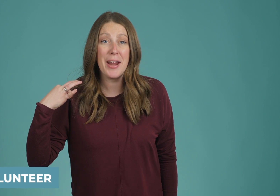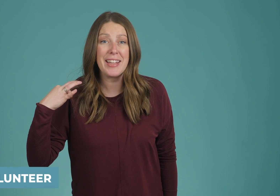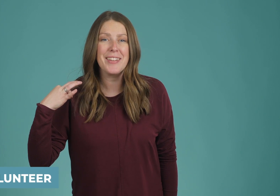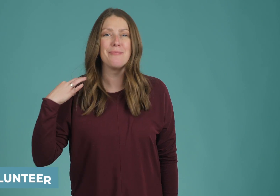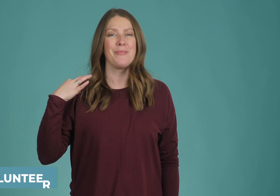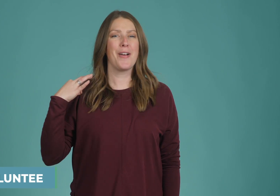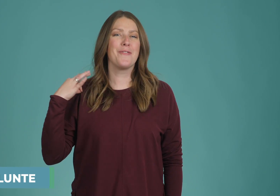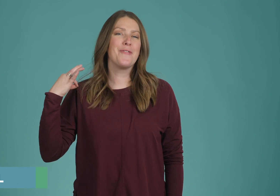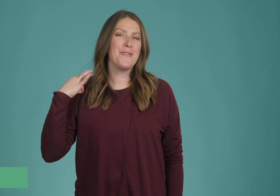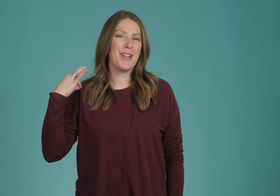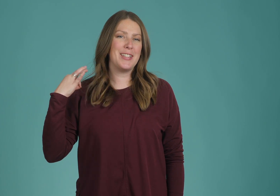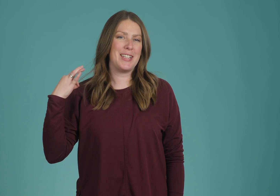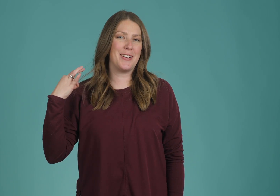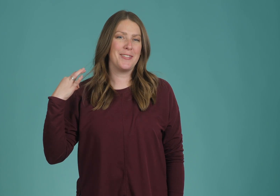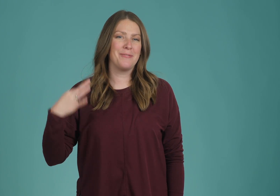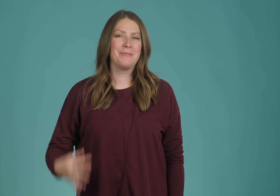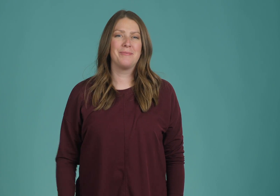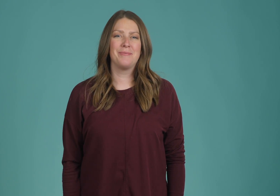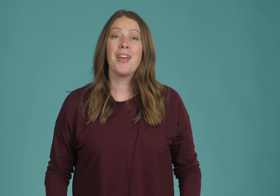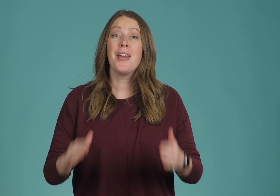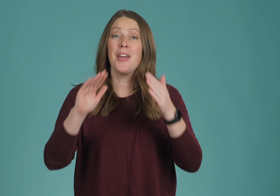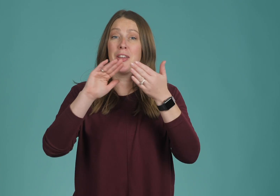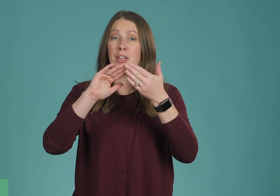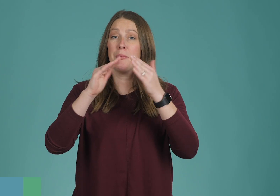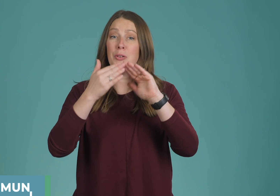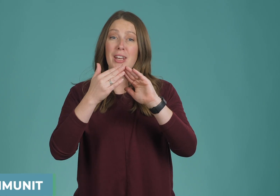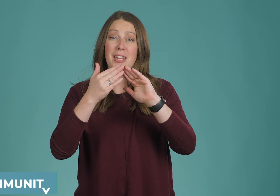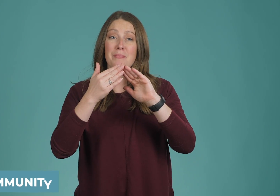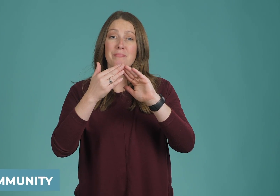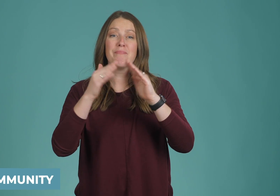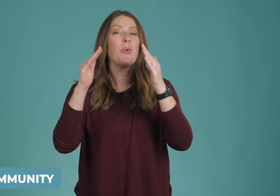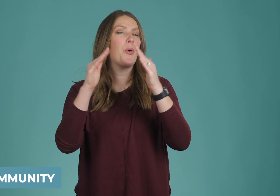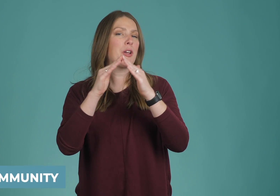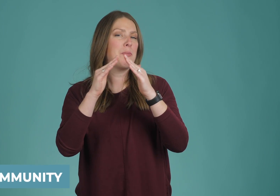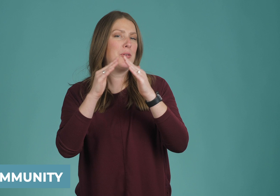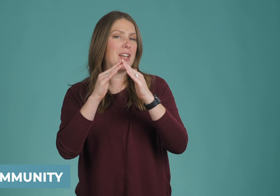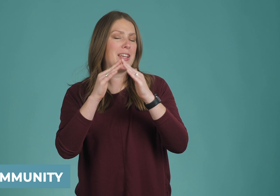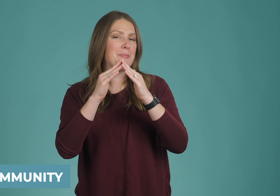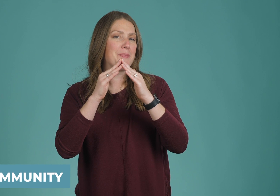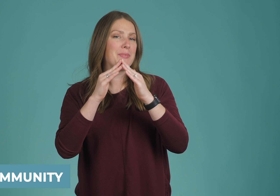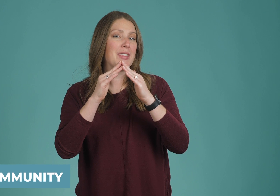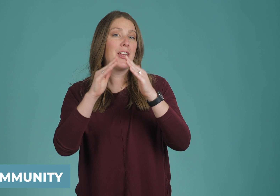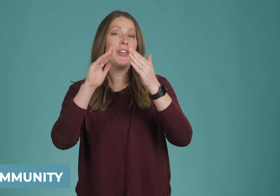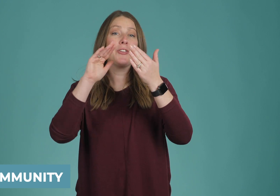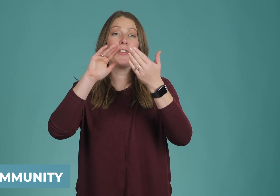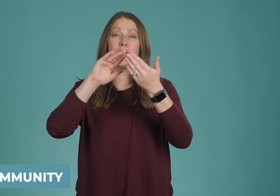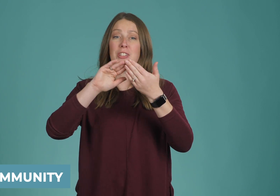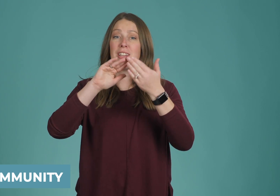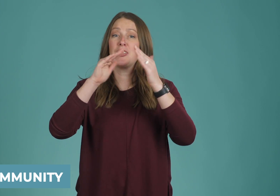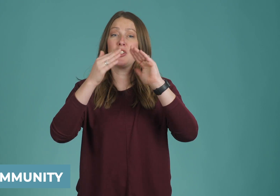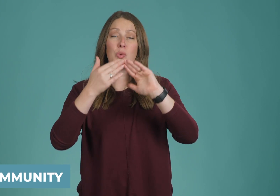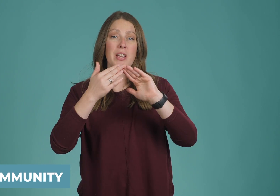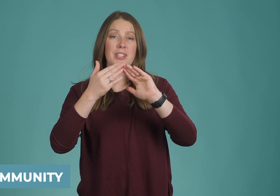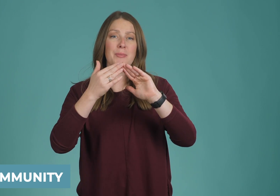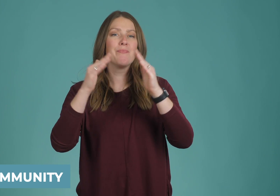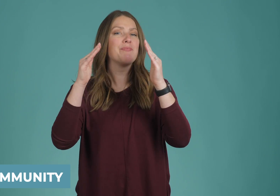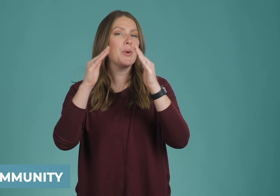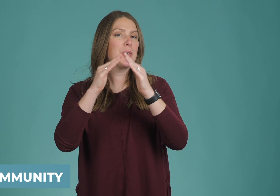ready. Volunteer. Community or community. Your fingers touch and twist or